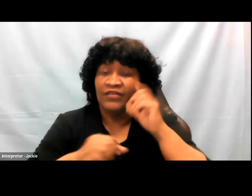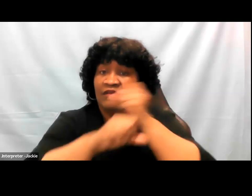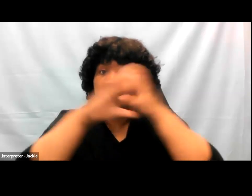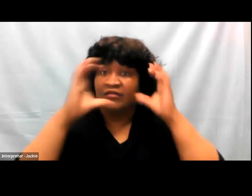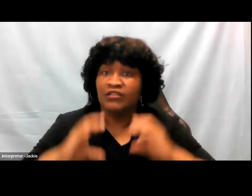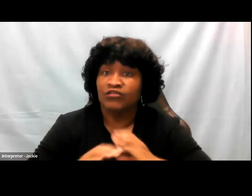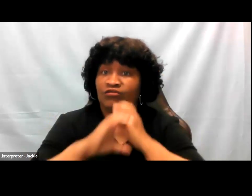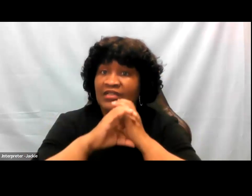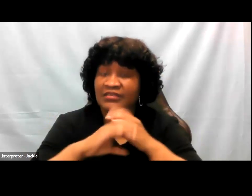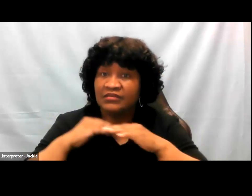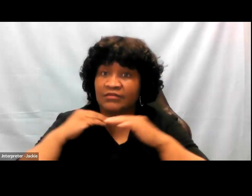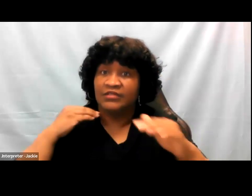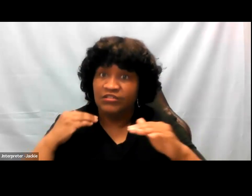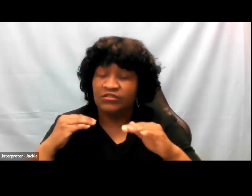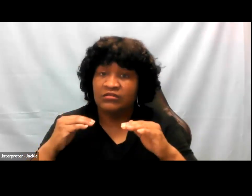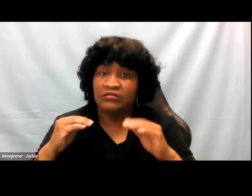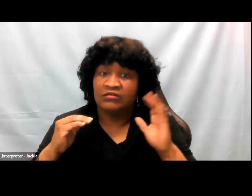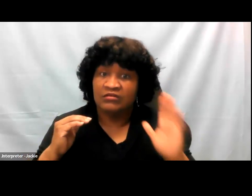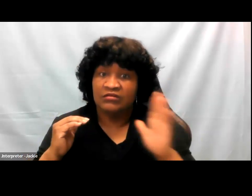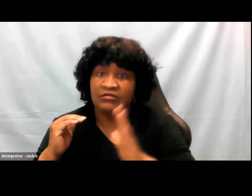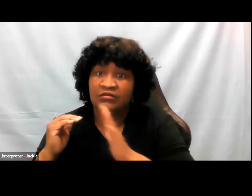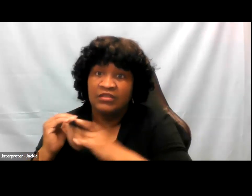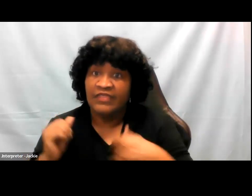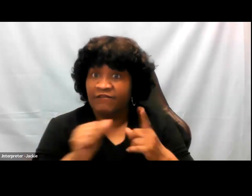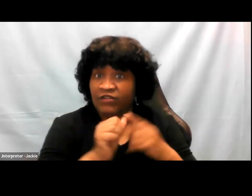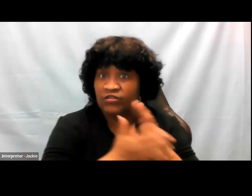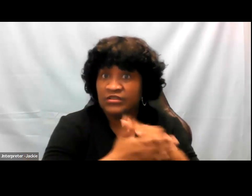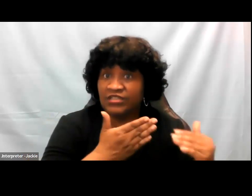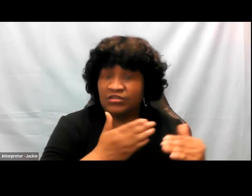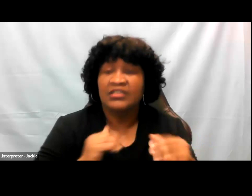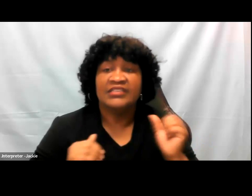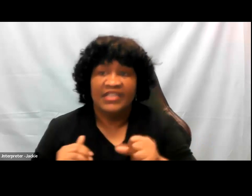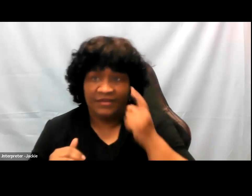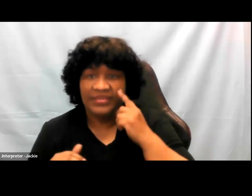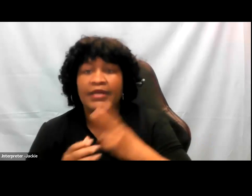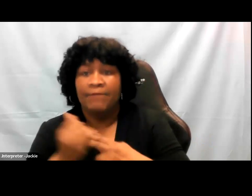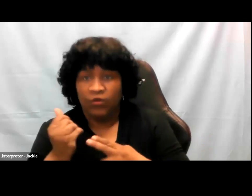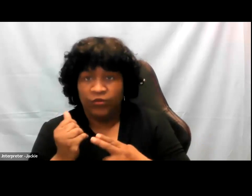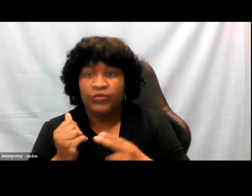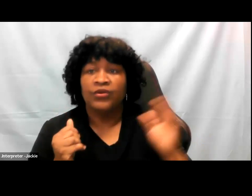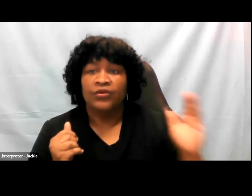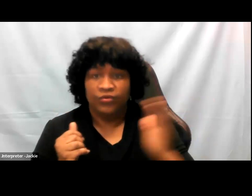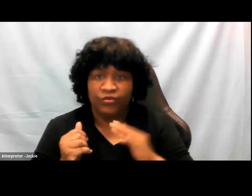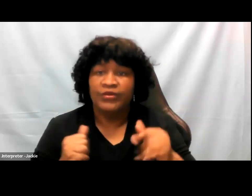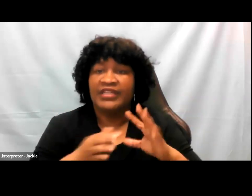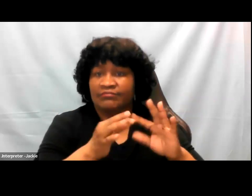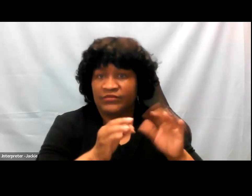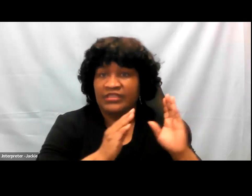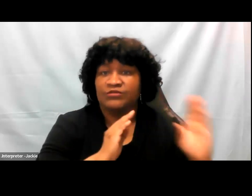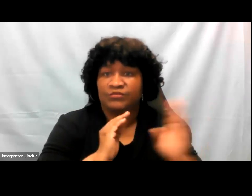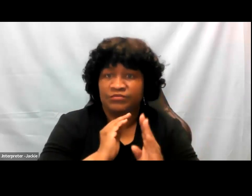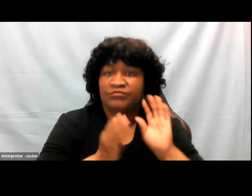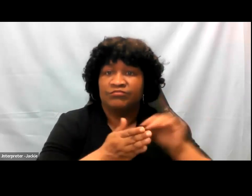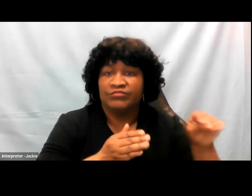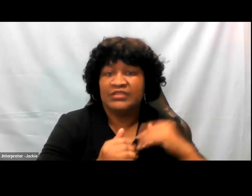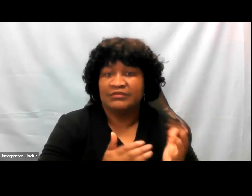crisis stabilization continuum, that first section. Yeah, I was just thinking both of those could be captured there. Okay. Is my